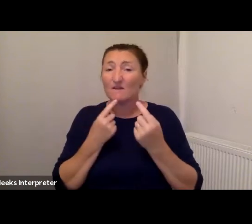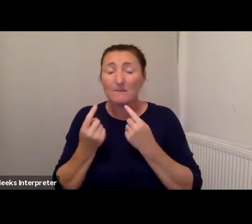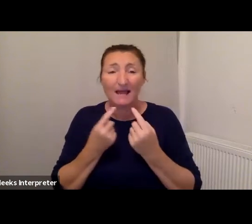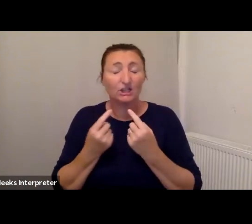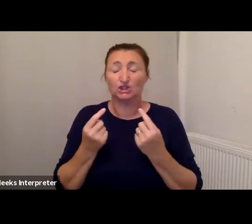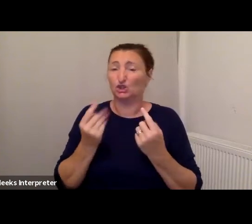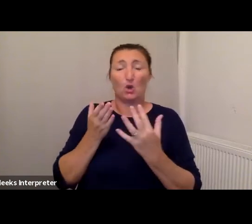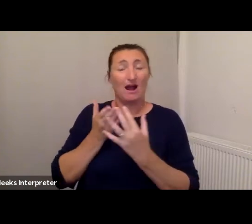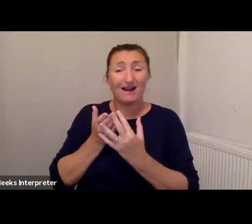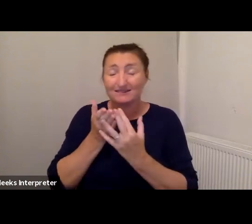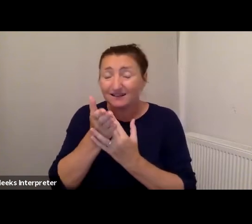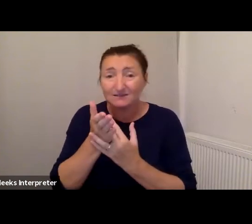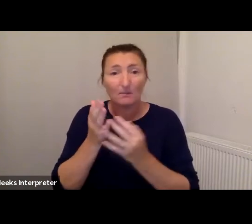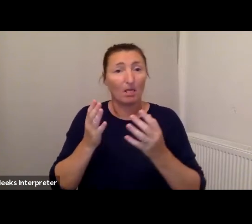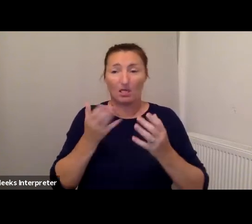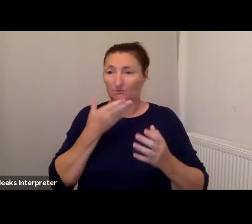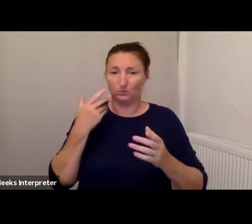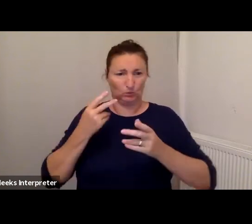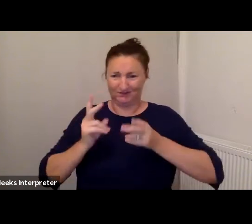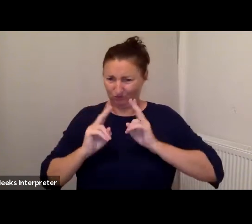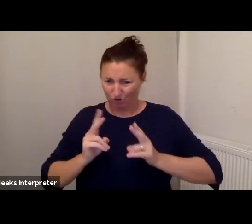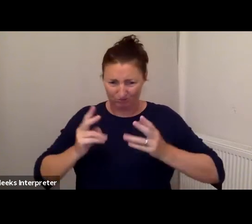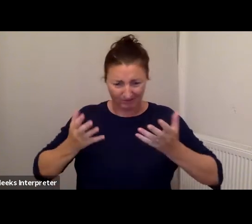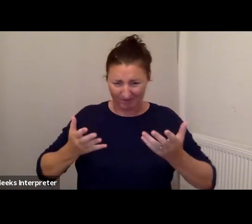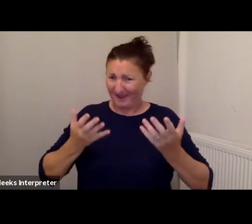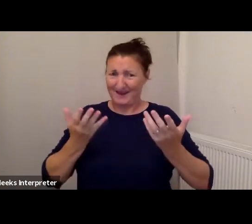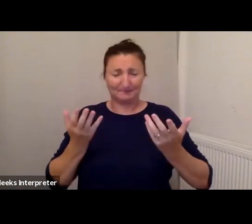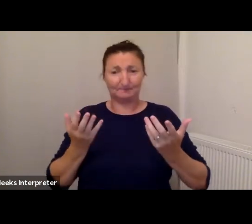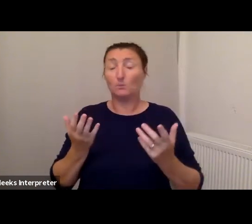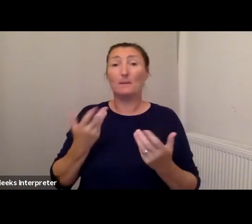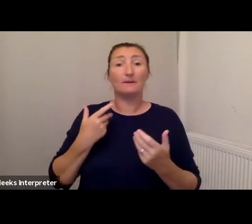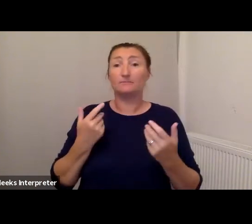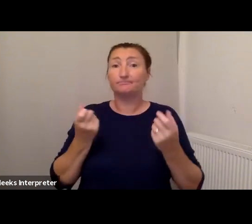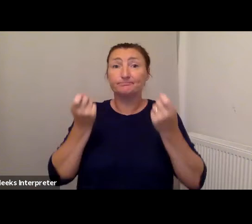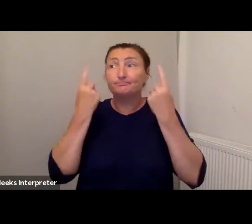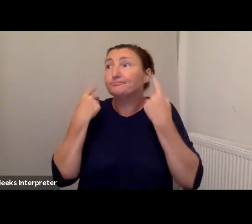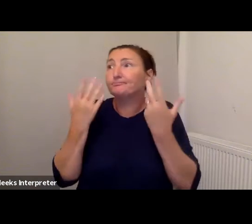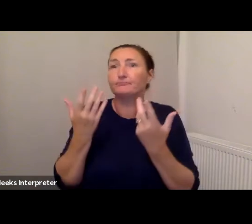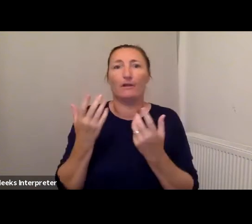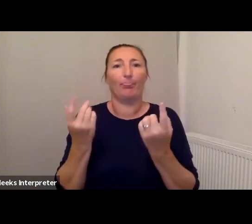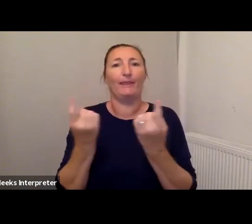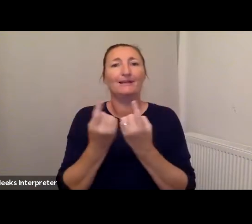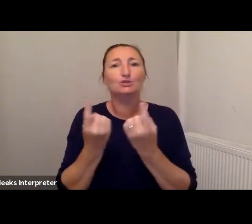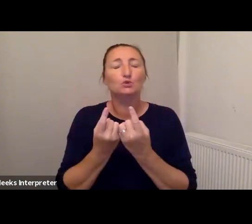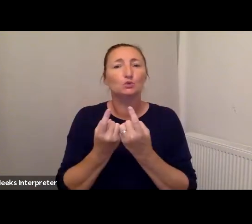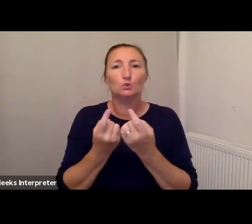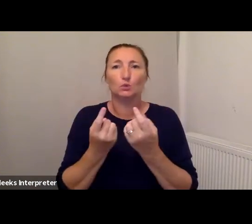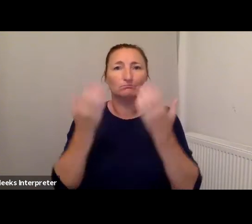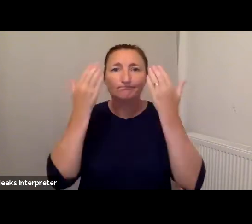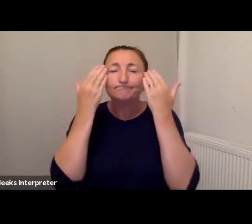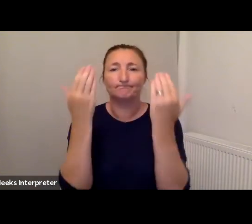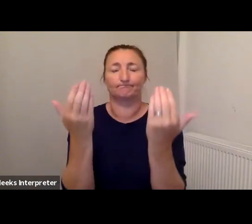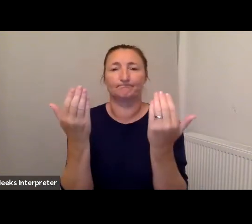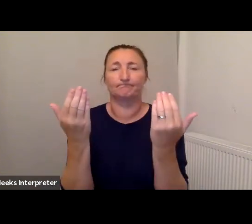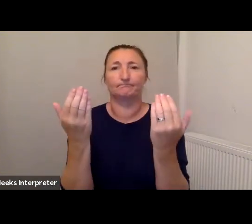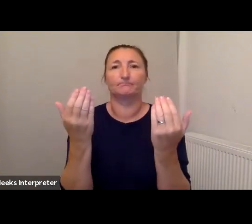formats, or there's just been a lack of awareness around issues, which is interesting because oftentimes as Ash has also alluded to,